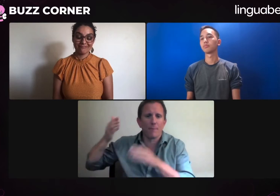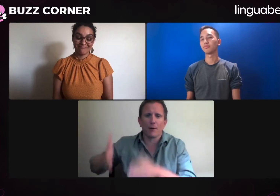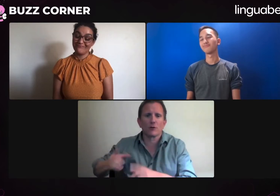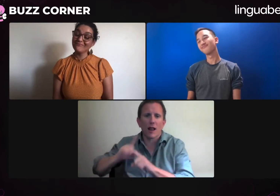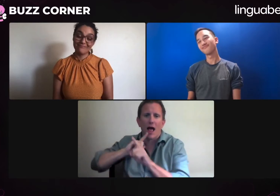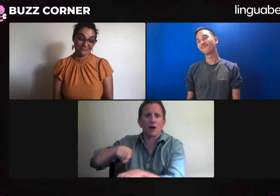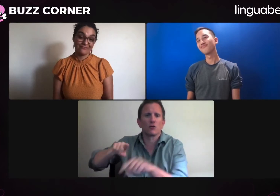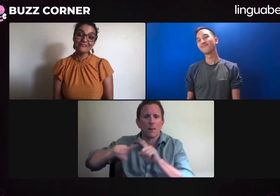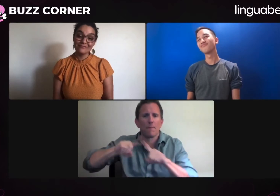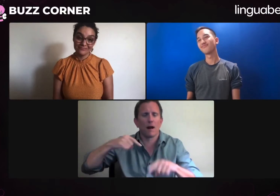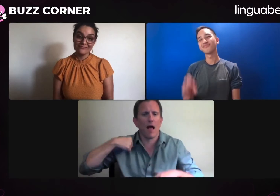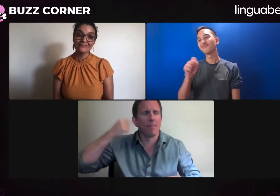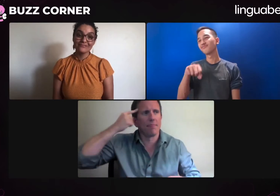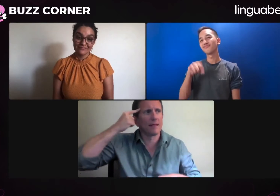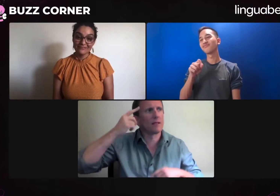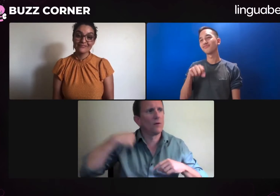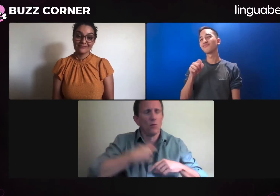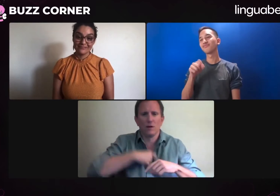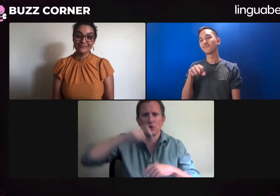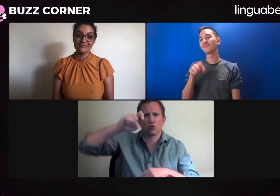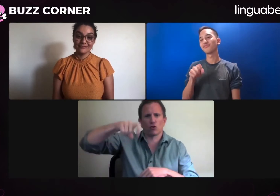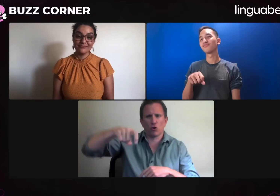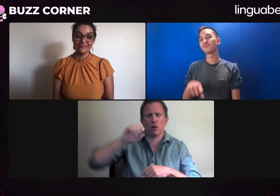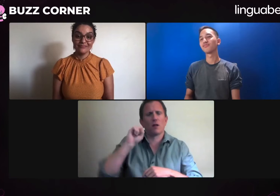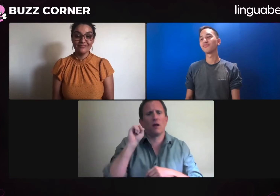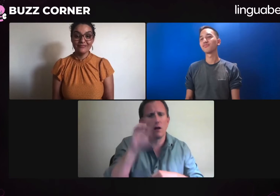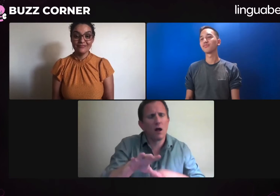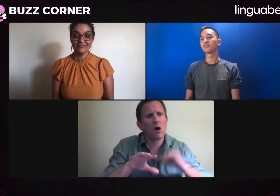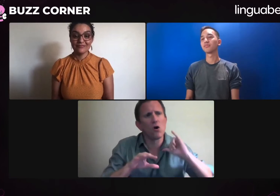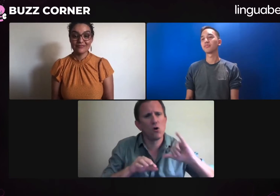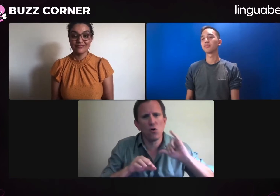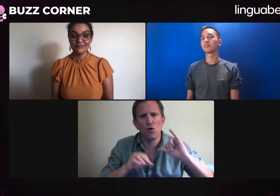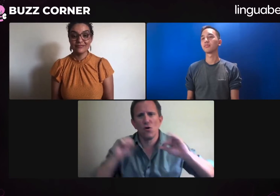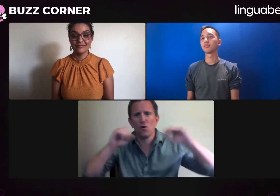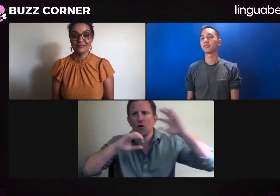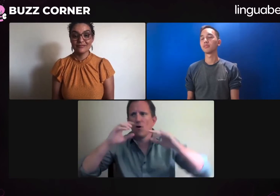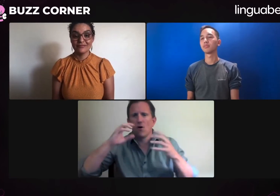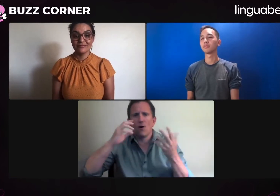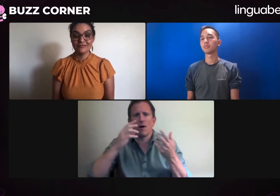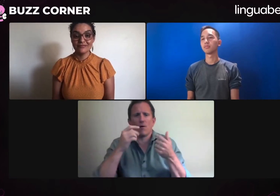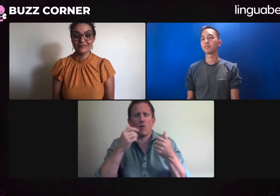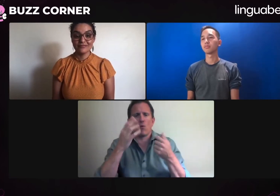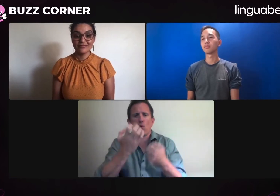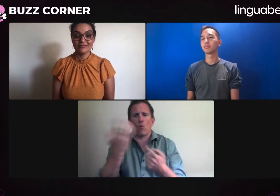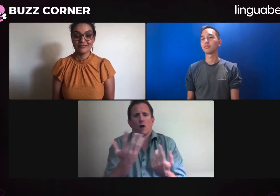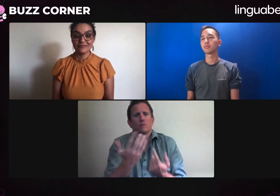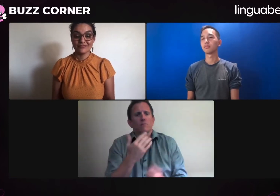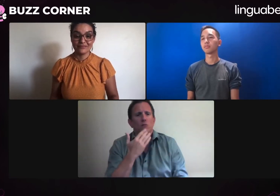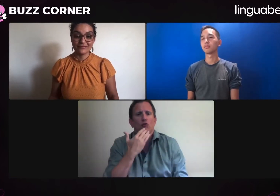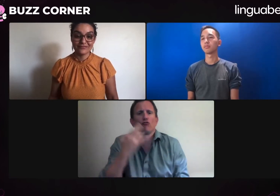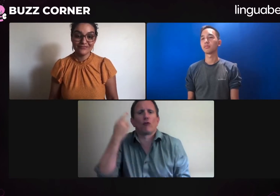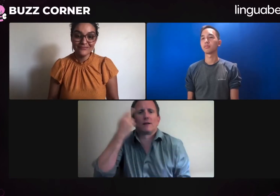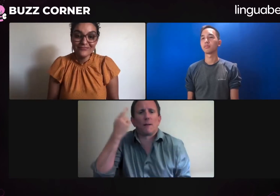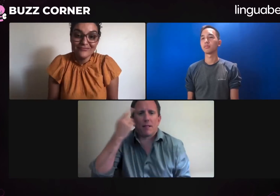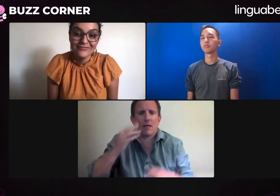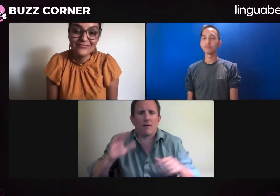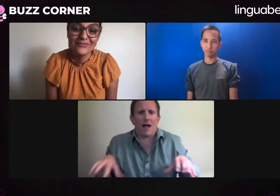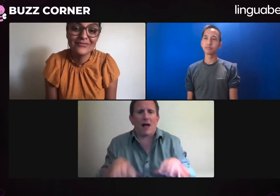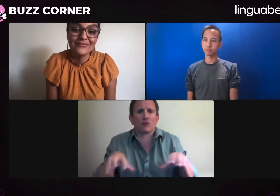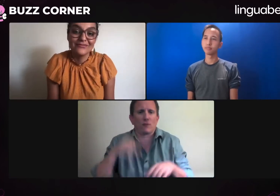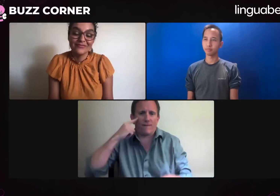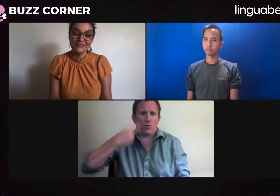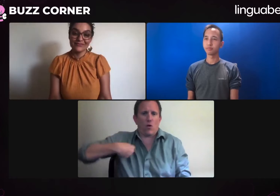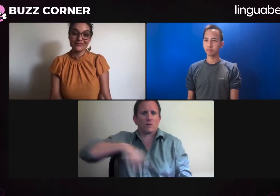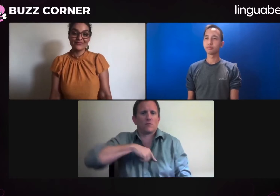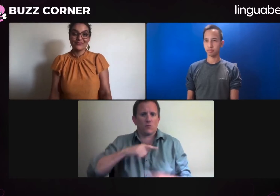And so maybe your answer, of course, is different from the next person, but I do think that we have to sort of, we have